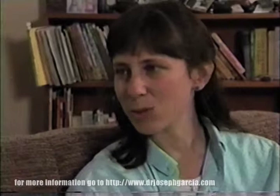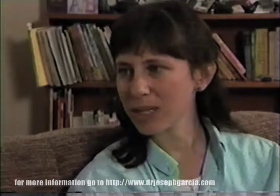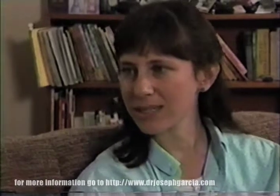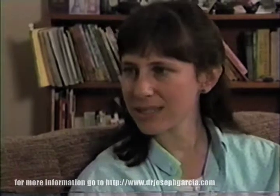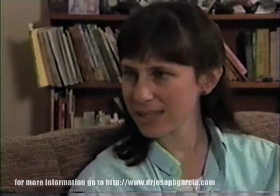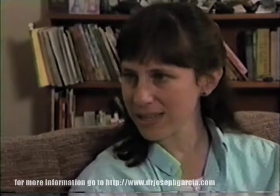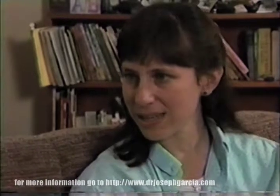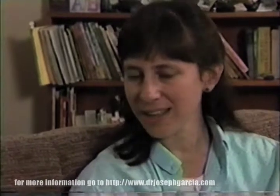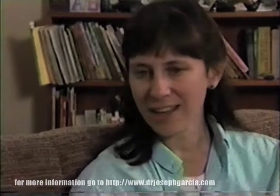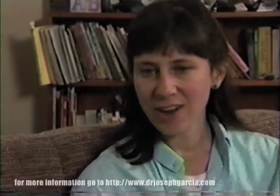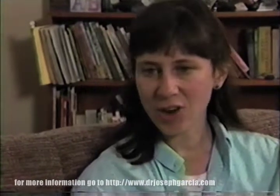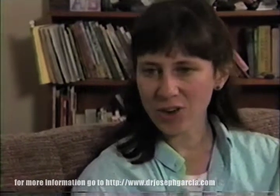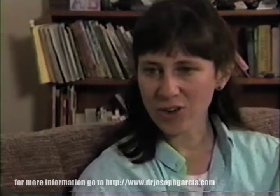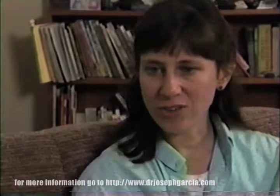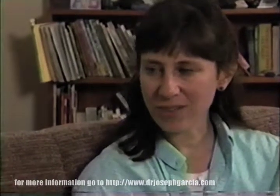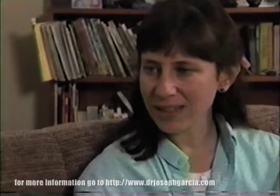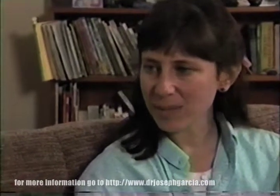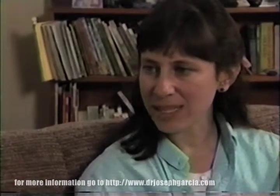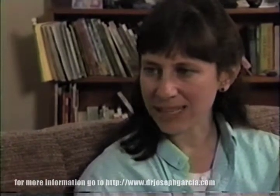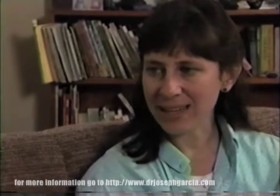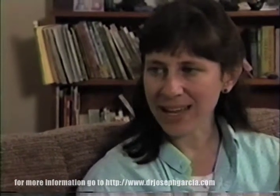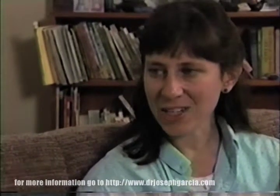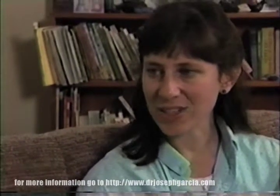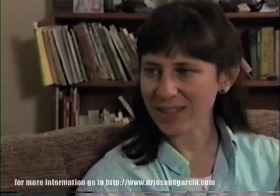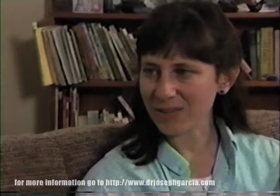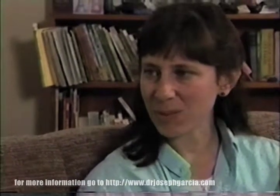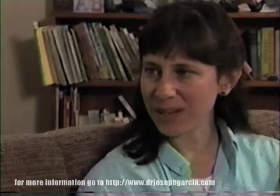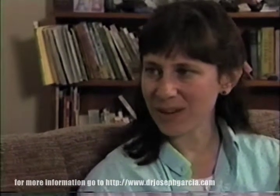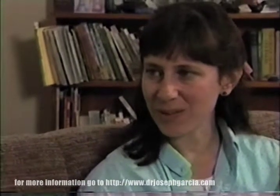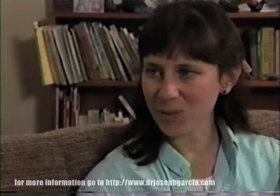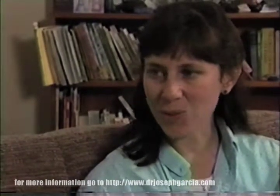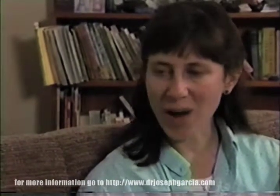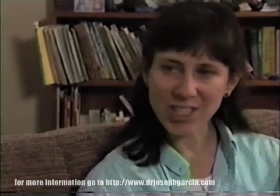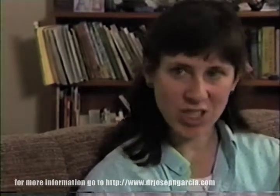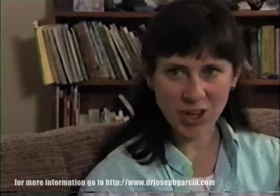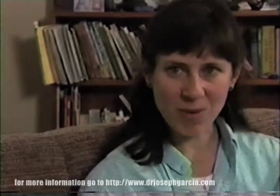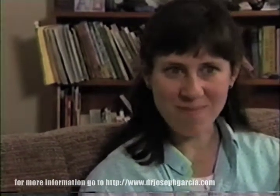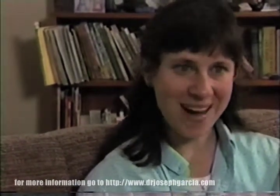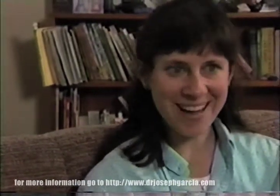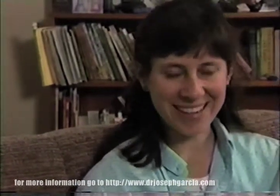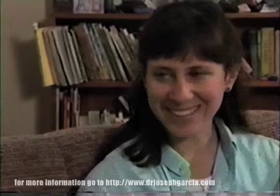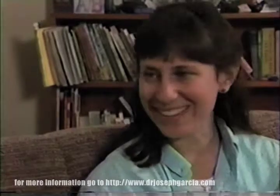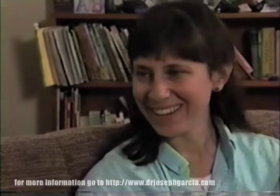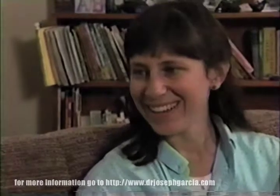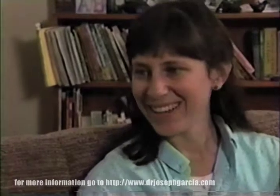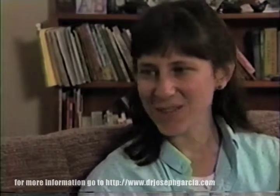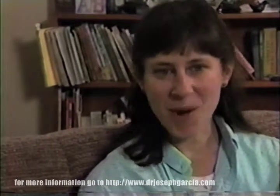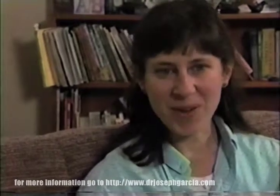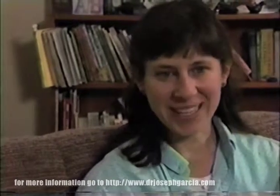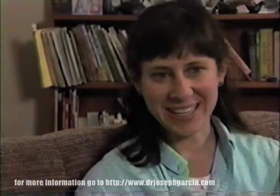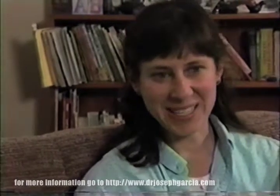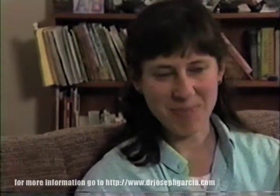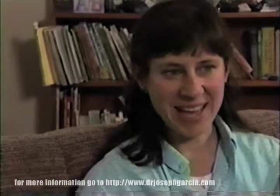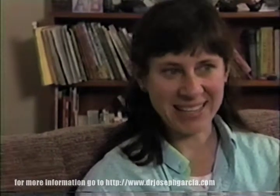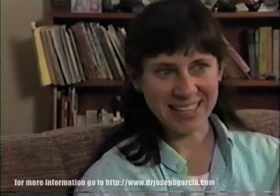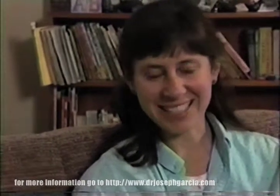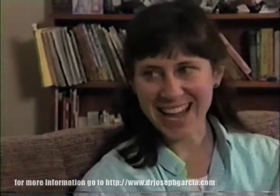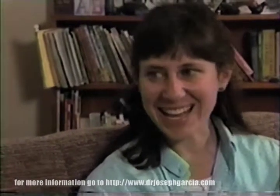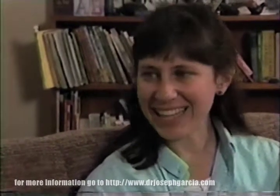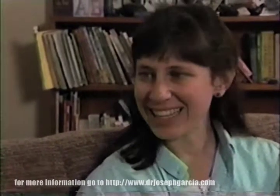can see her development in action. We're watching her mind growing and expanding and taking